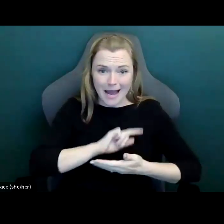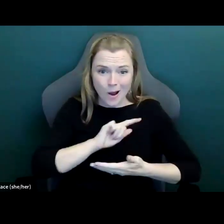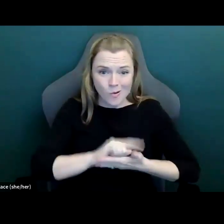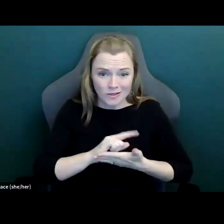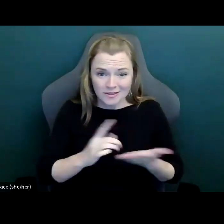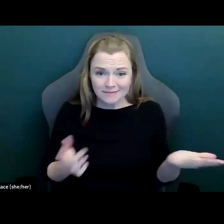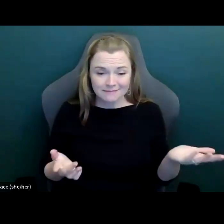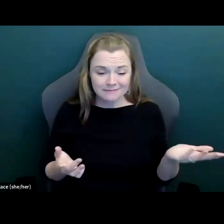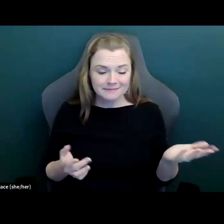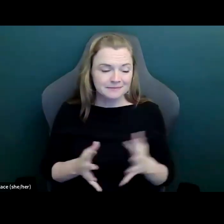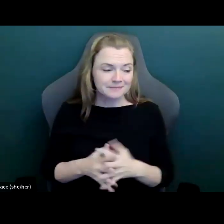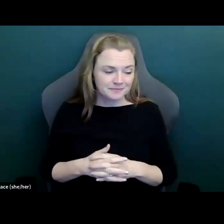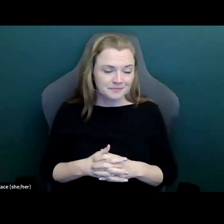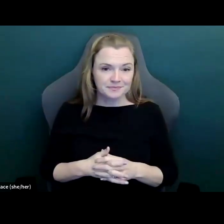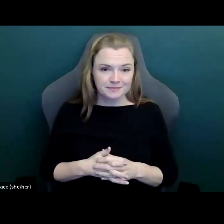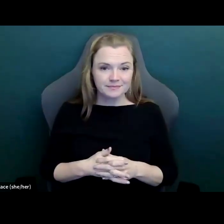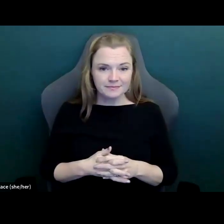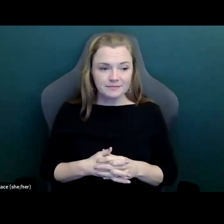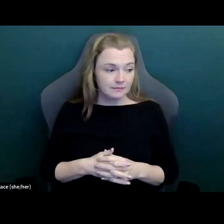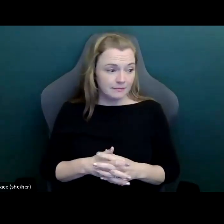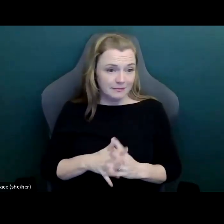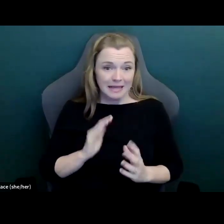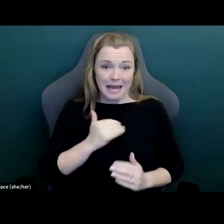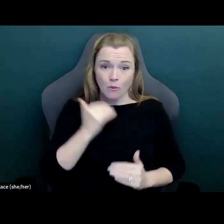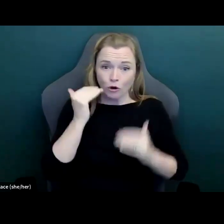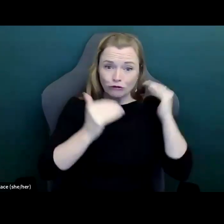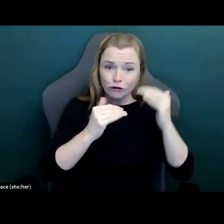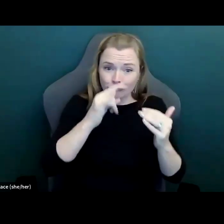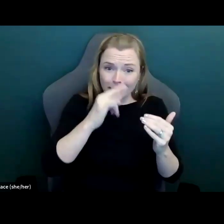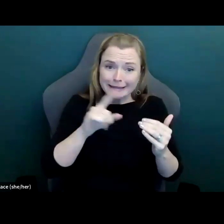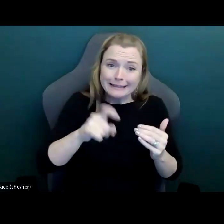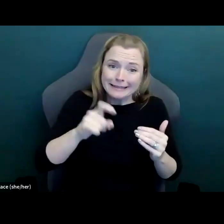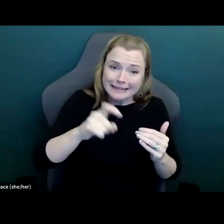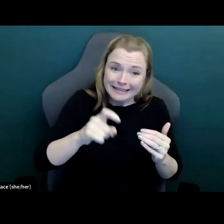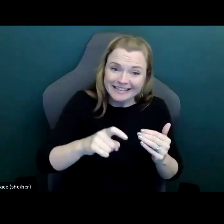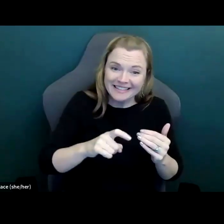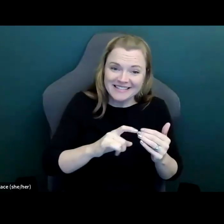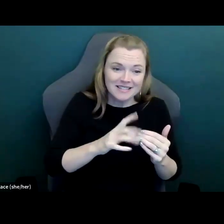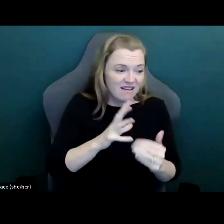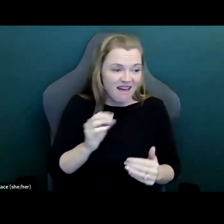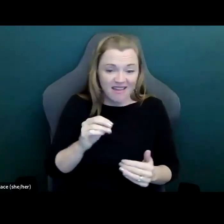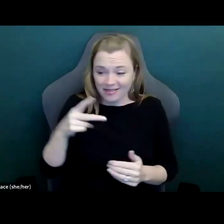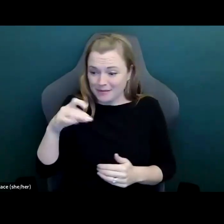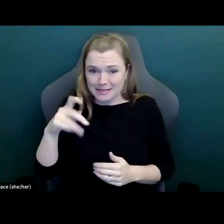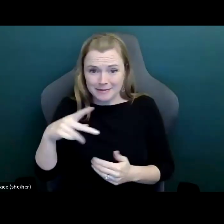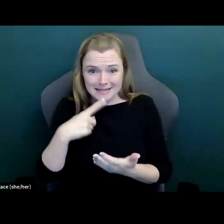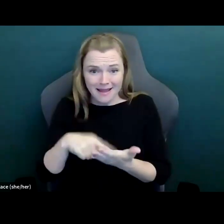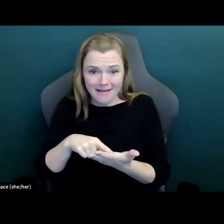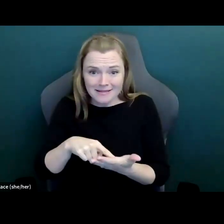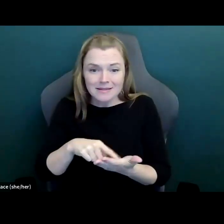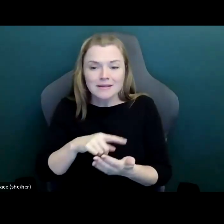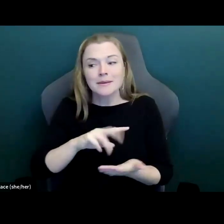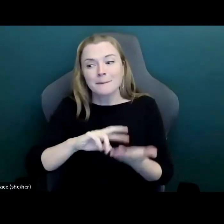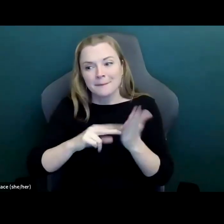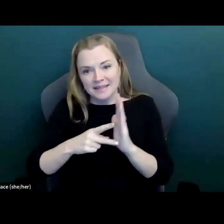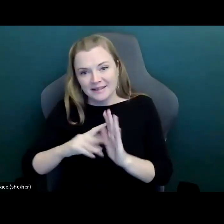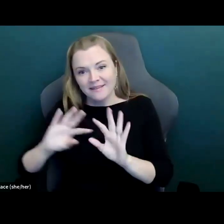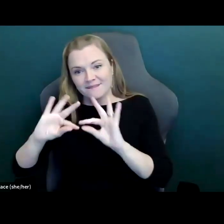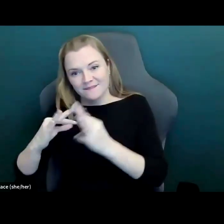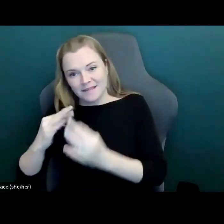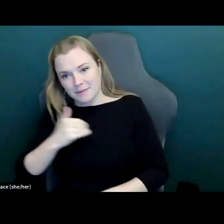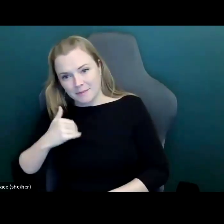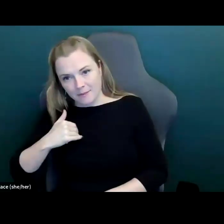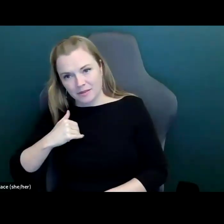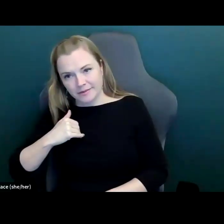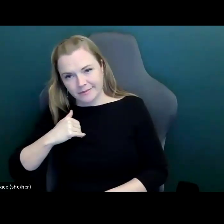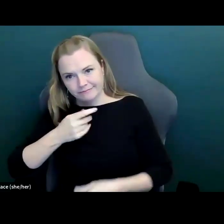and has on their person-centered plan, meaning that in our case, that family members were still providing multiple hours of personal supports